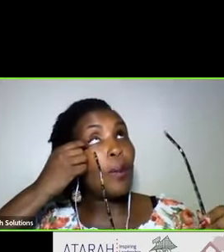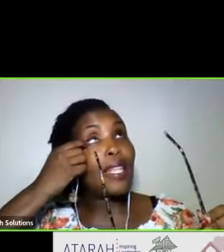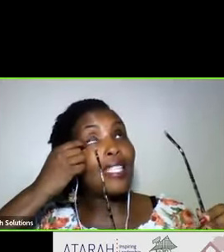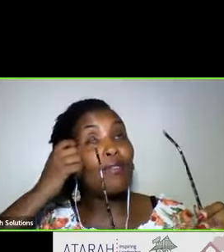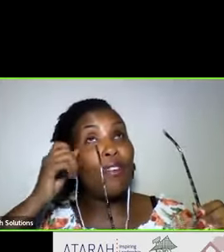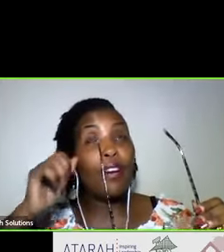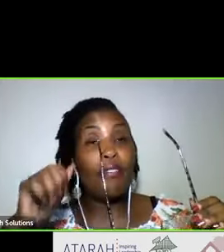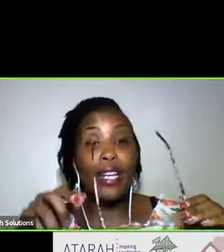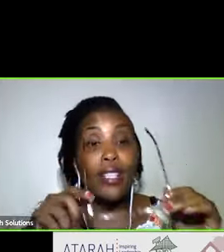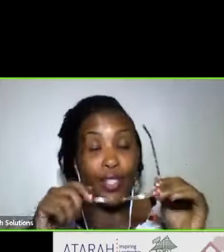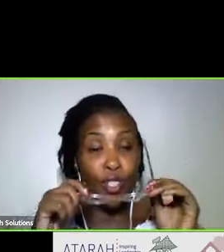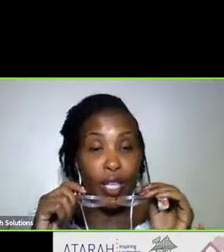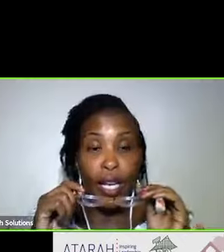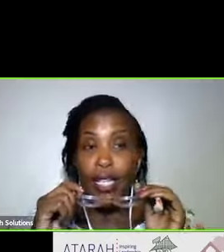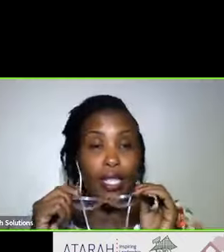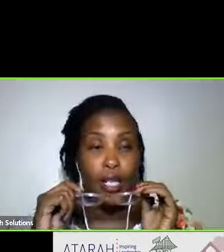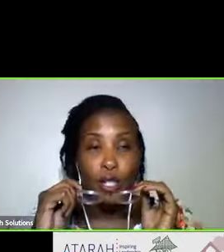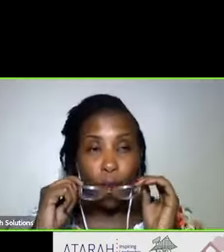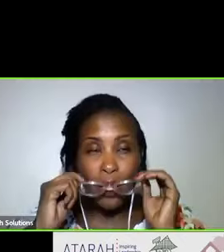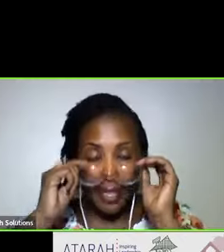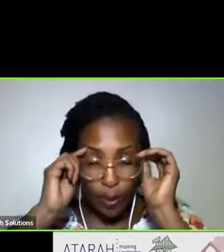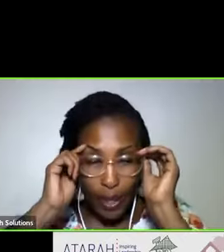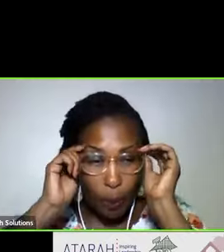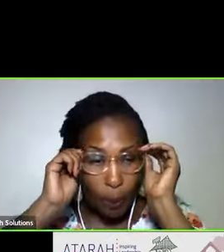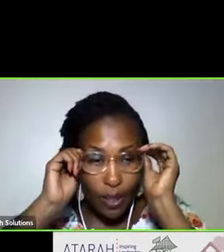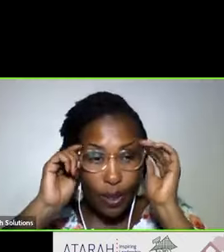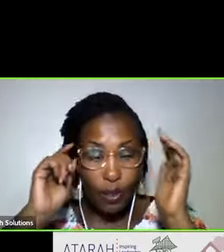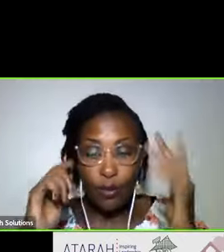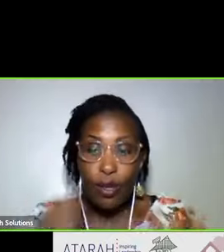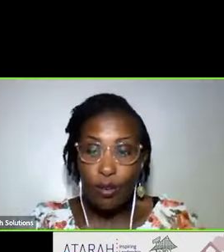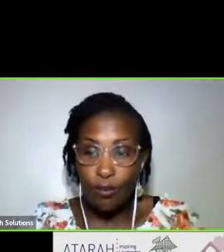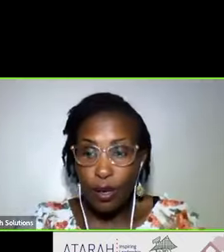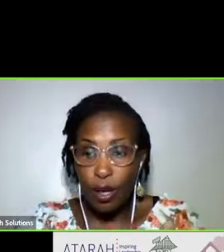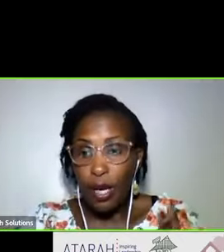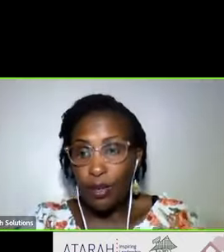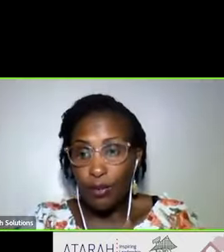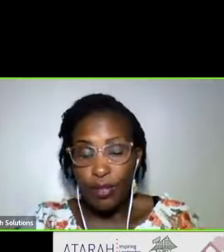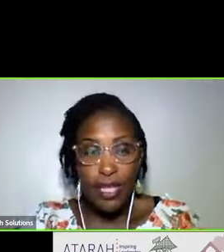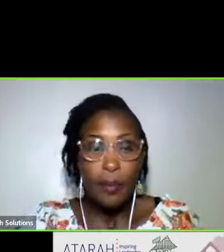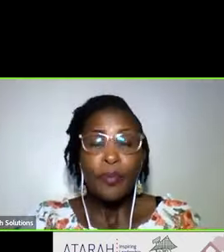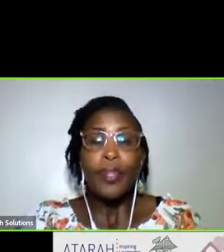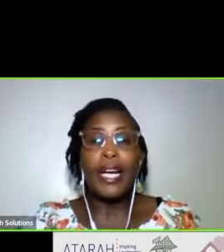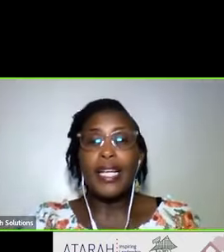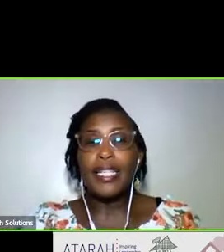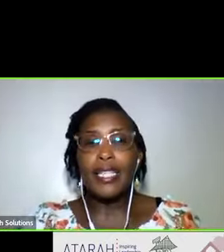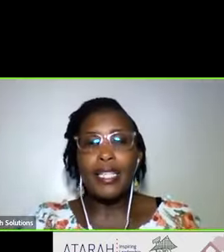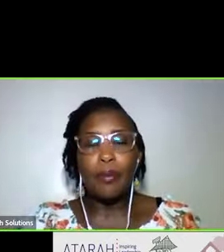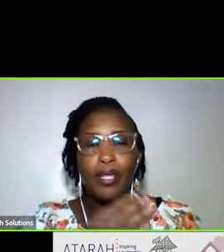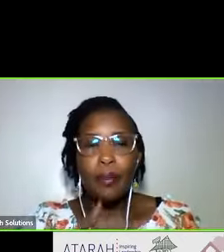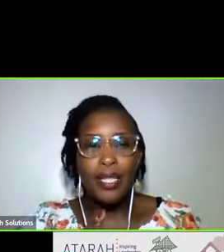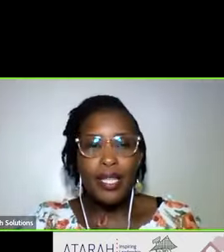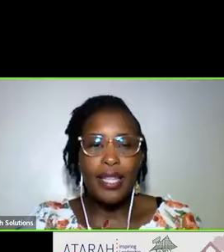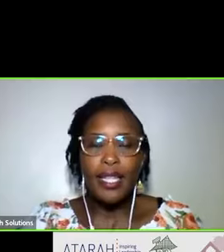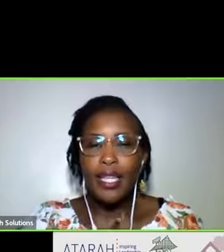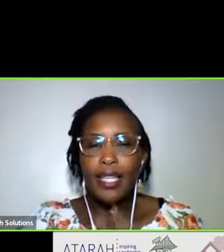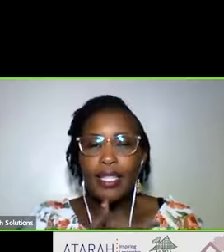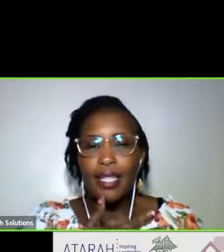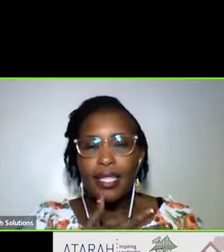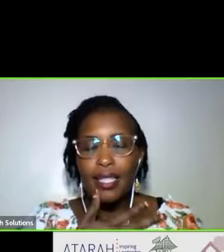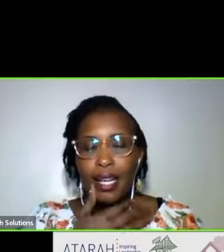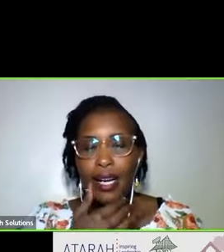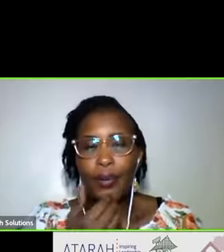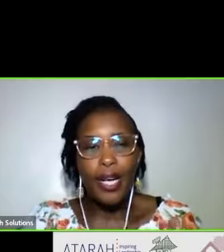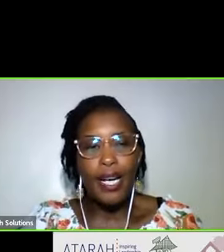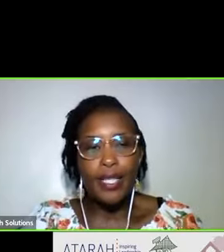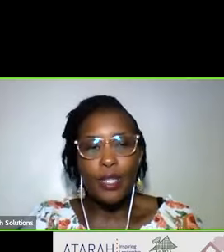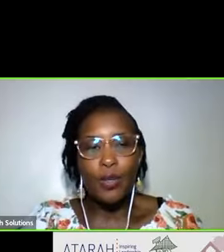a topic that is very, very touchy, and it's a topic that's quite personal for a lot of us. And the most amazing thing is